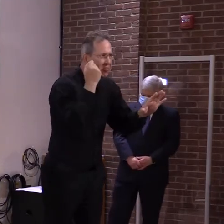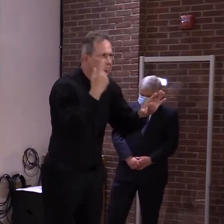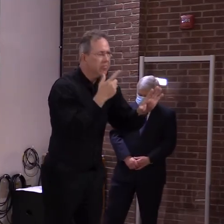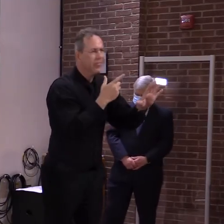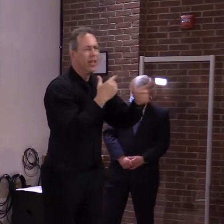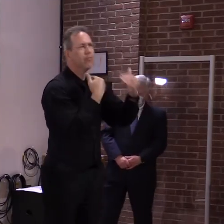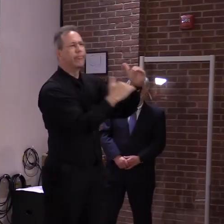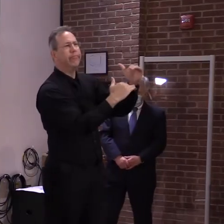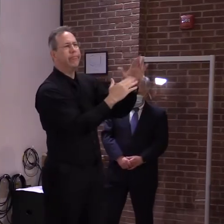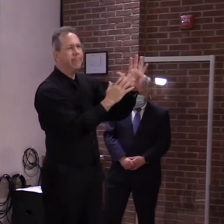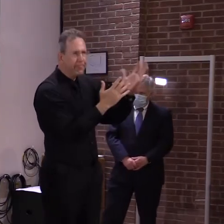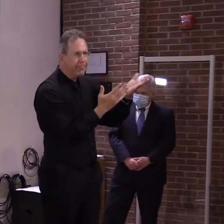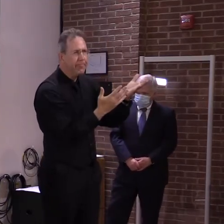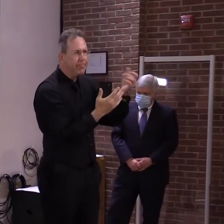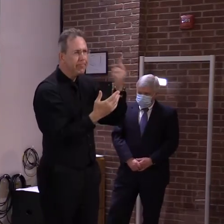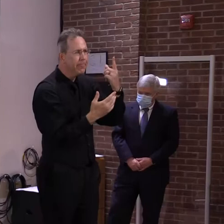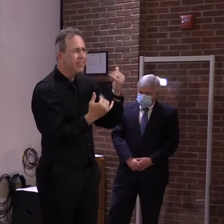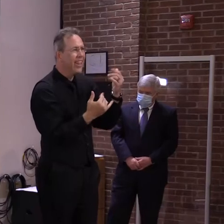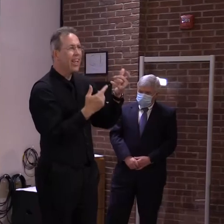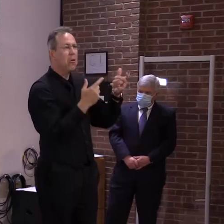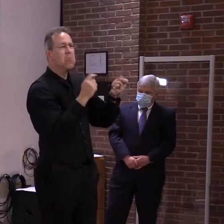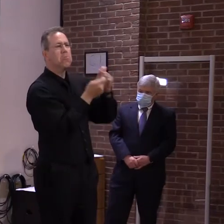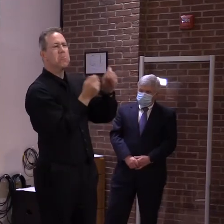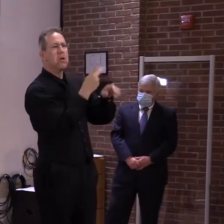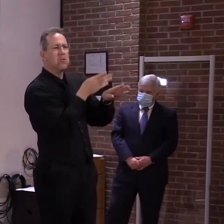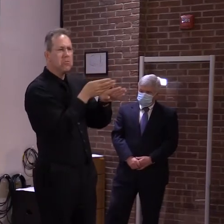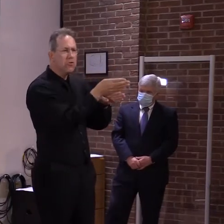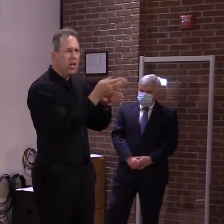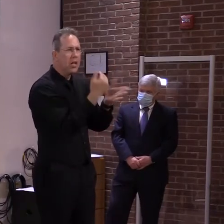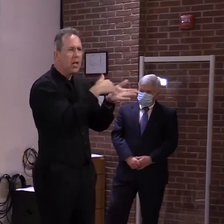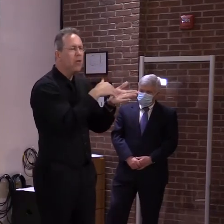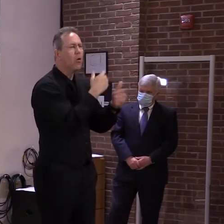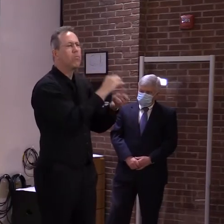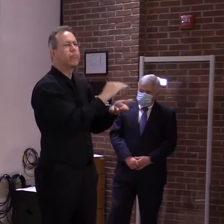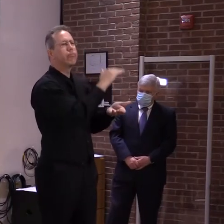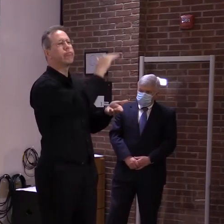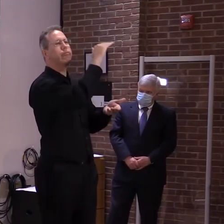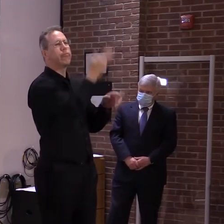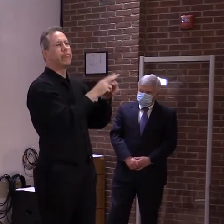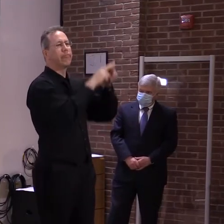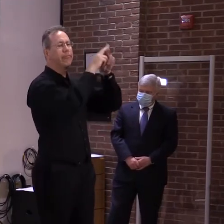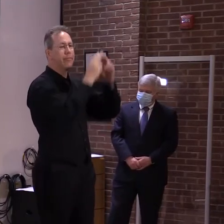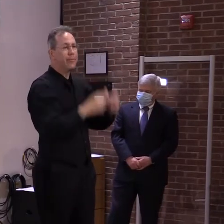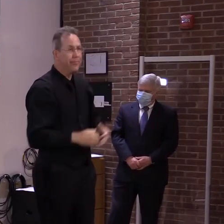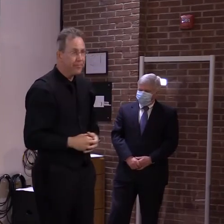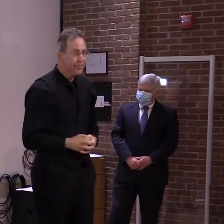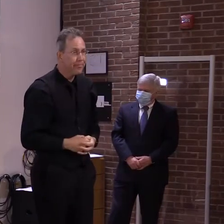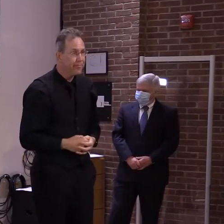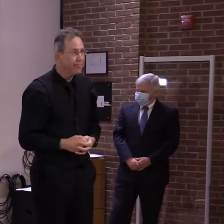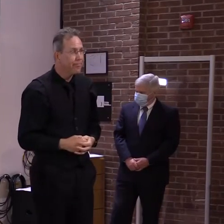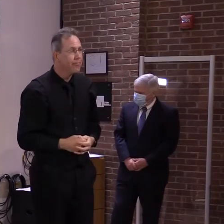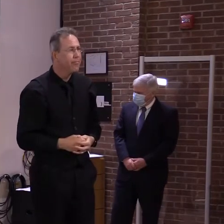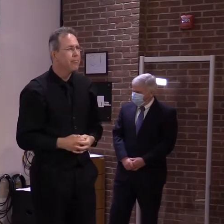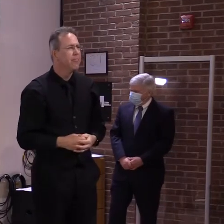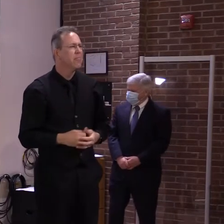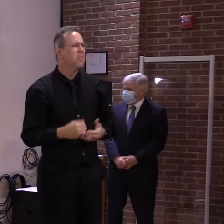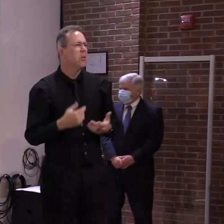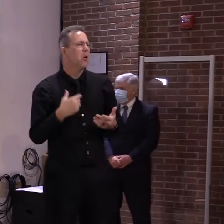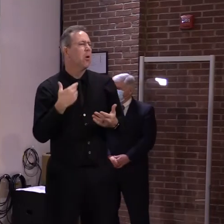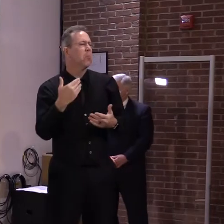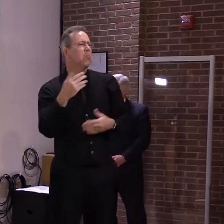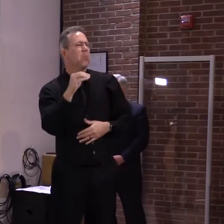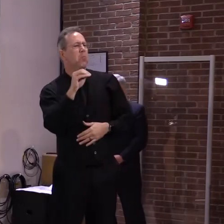& Johnson, but we're hearing, you know, possibly by the end of the month that we'll receive more.